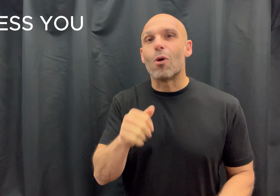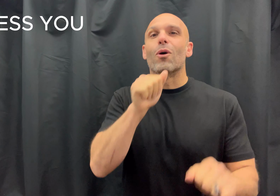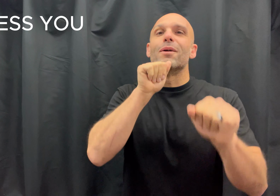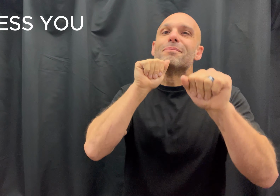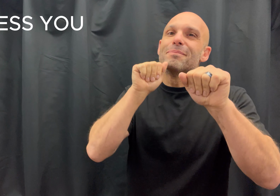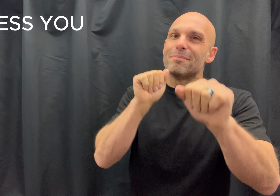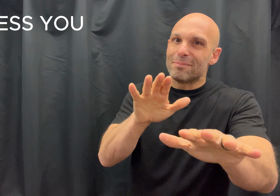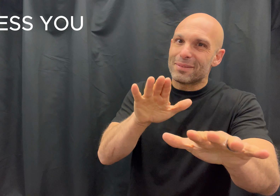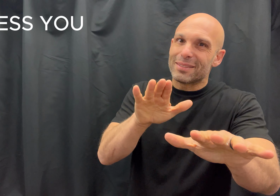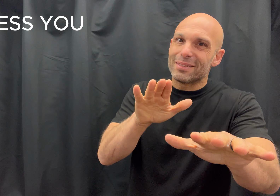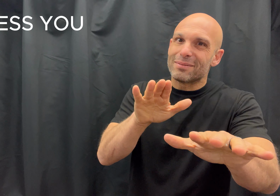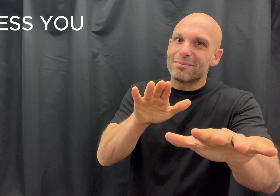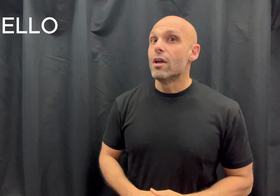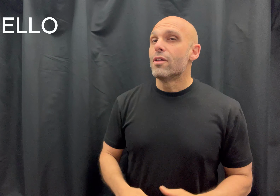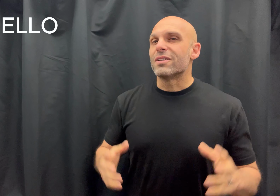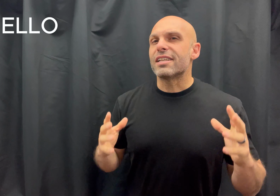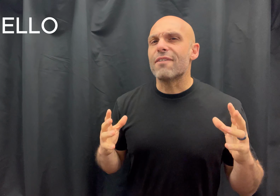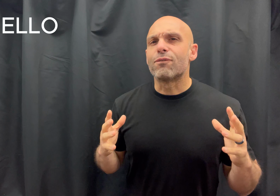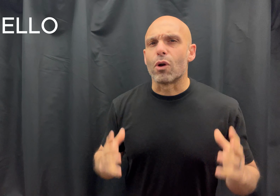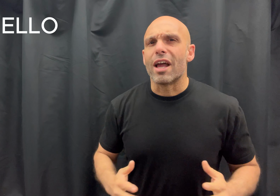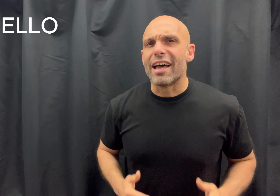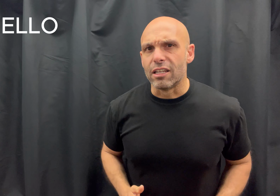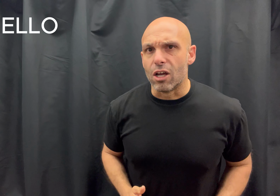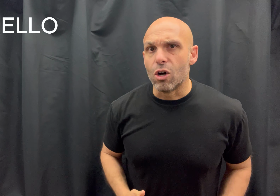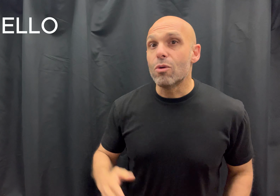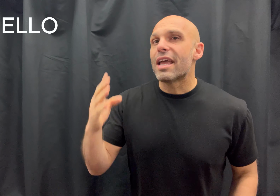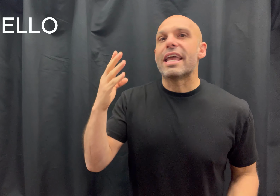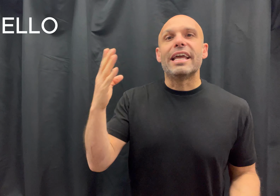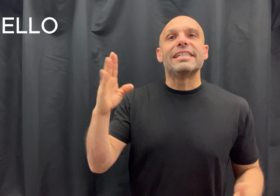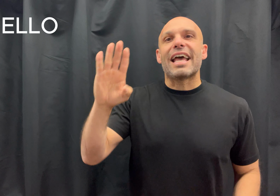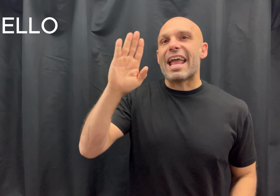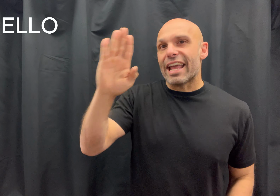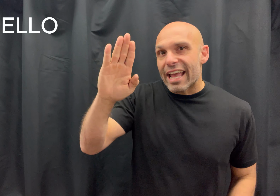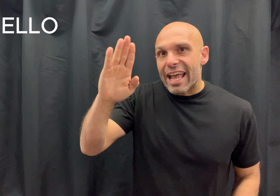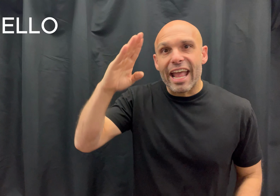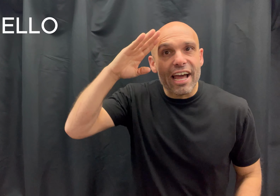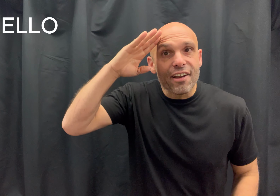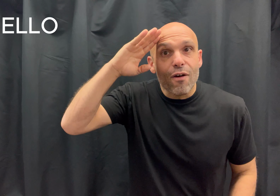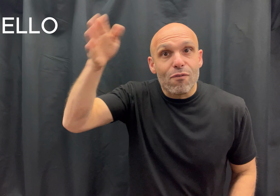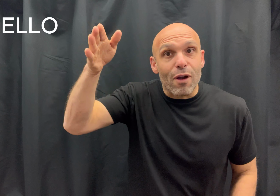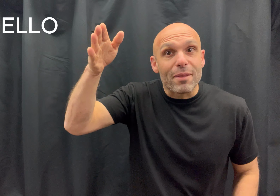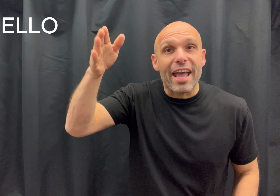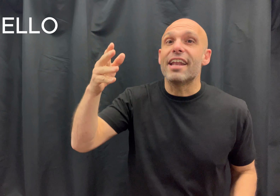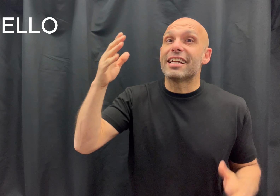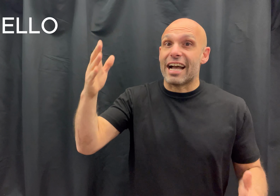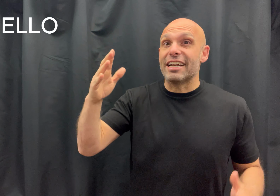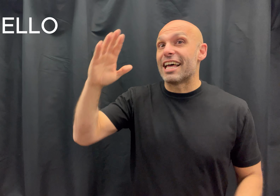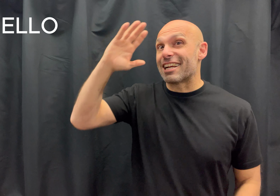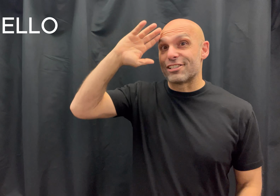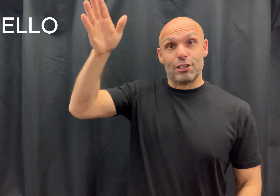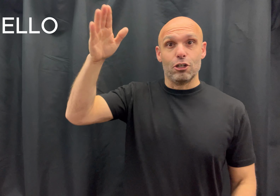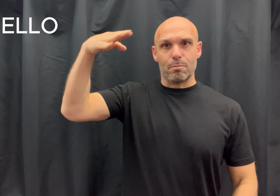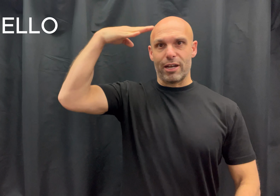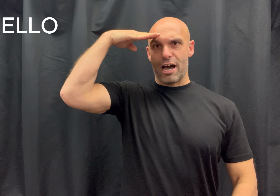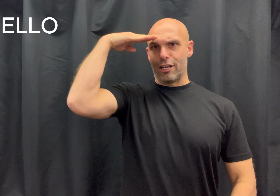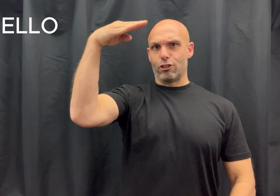Or sign for hello is a hand from the head, kind of like a salute, but not a